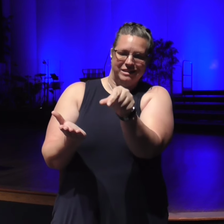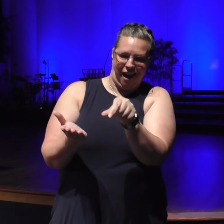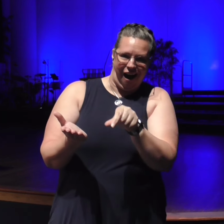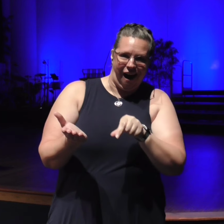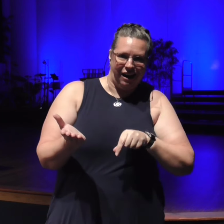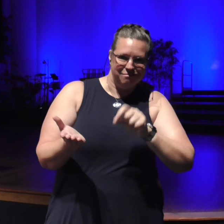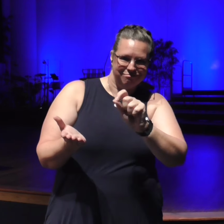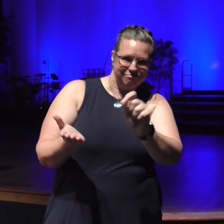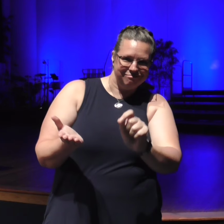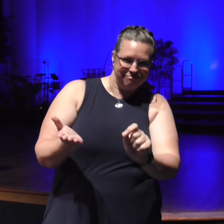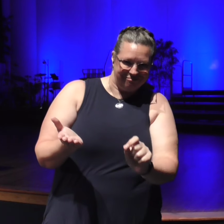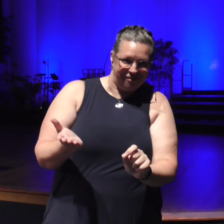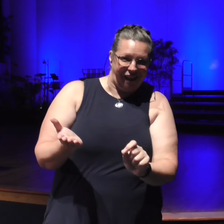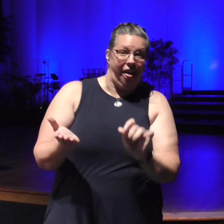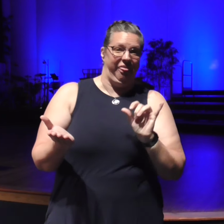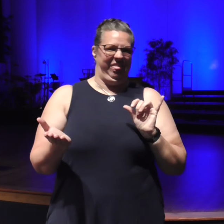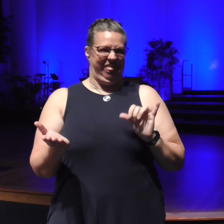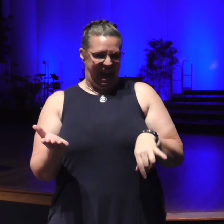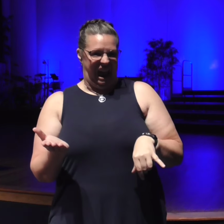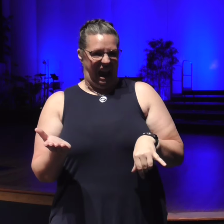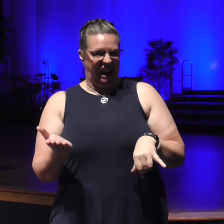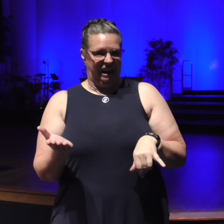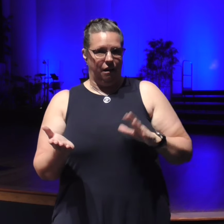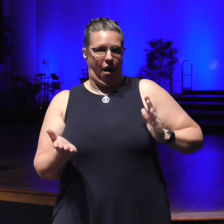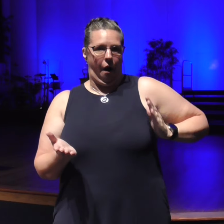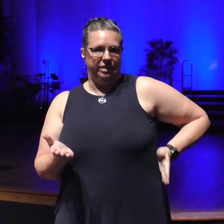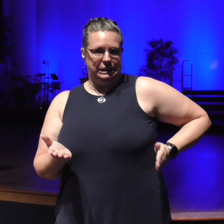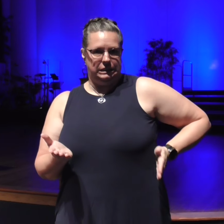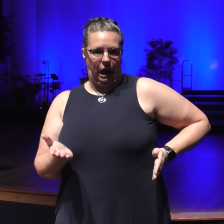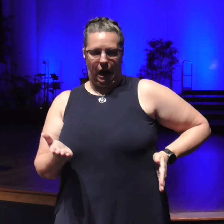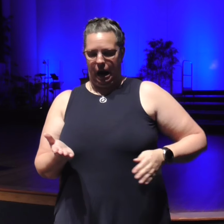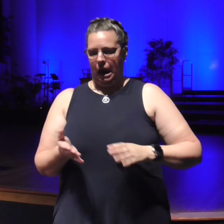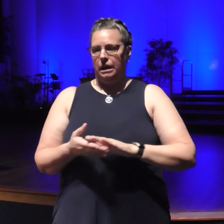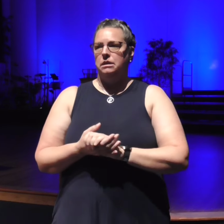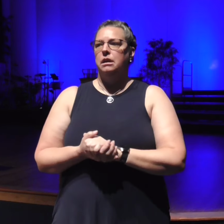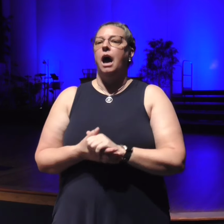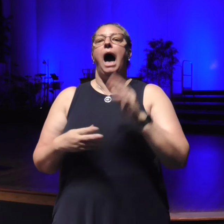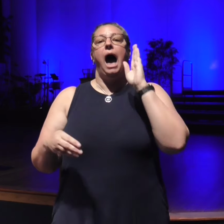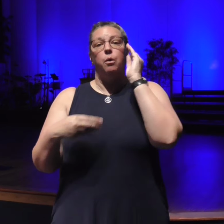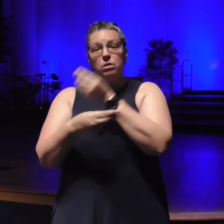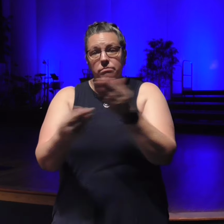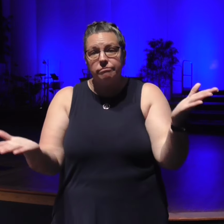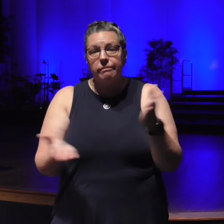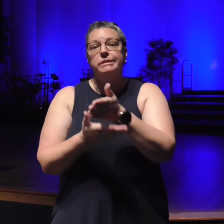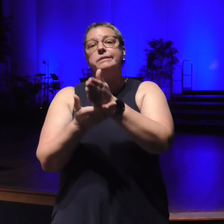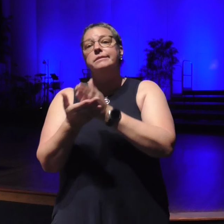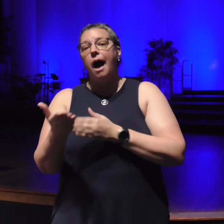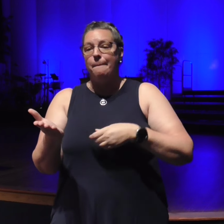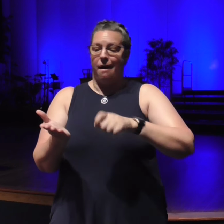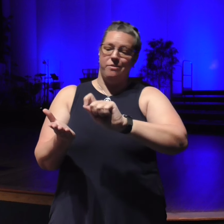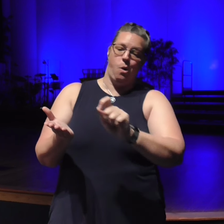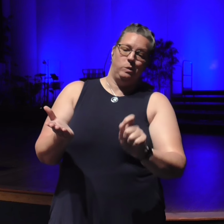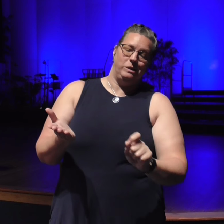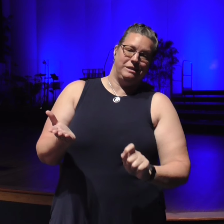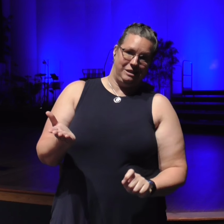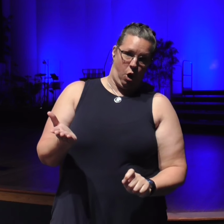Well, what I'm going to share with you today are some of those notes that you may not be aware of in